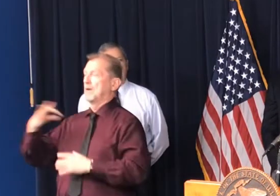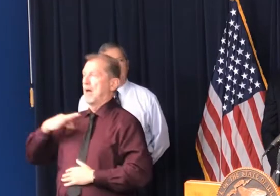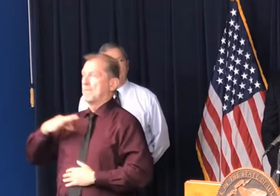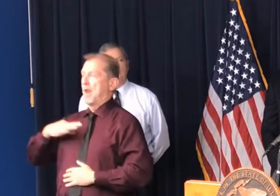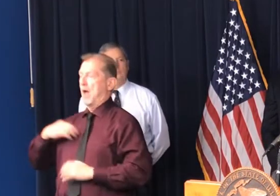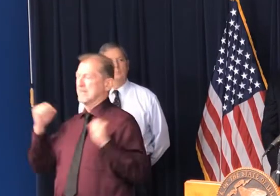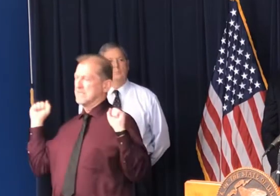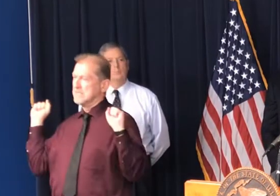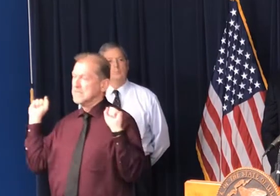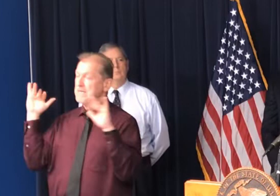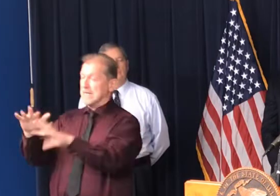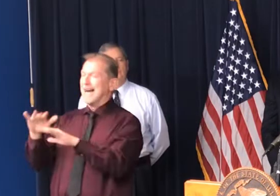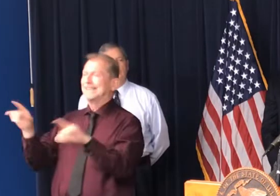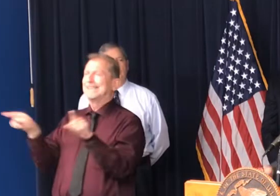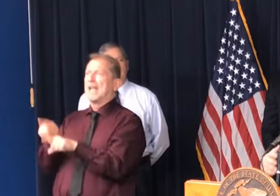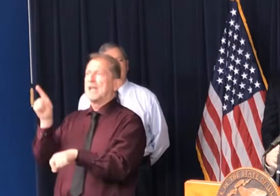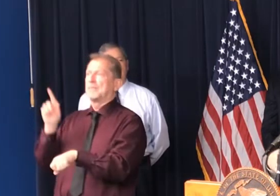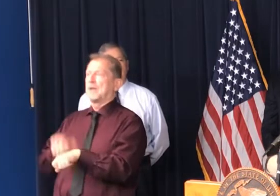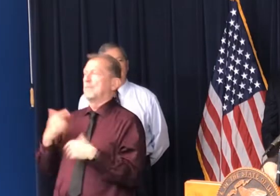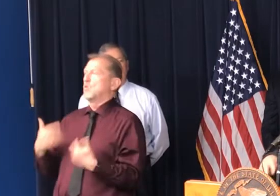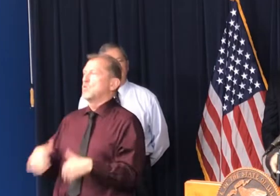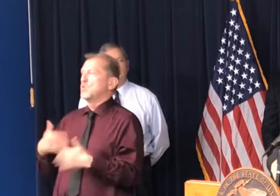who are applying at the same time. And